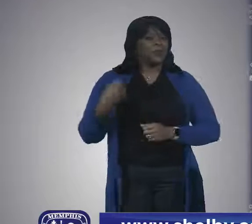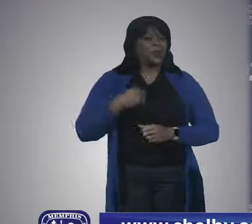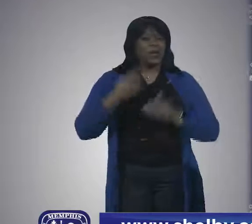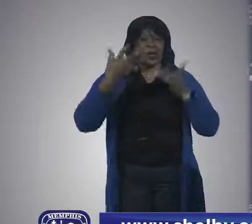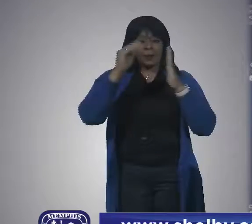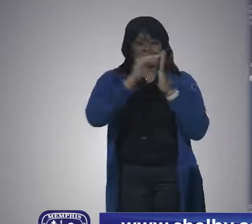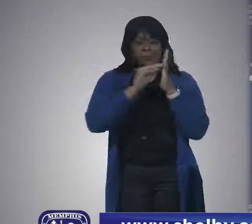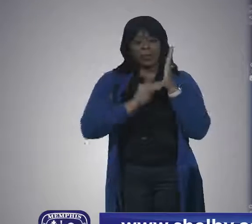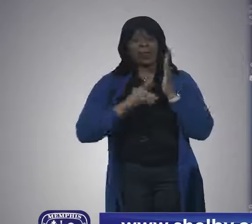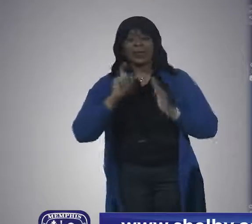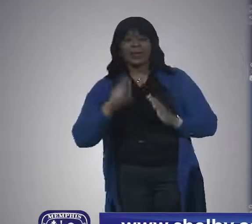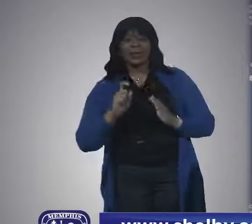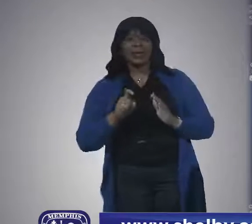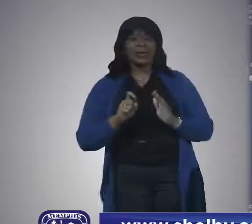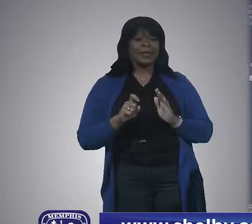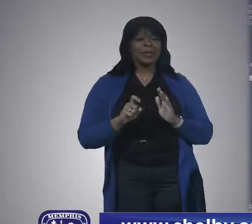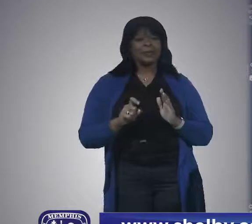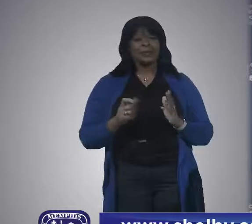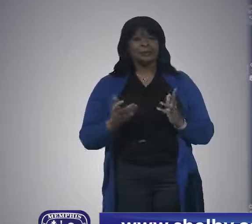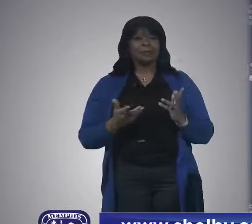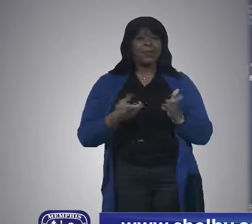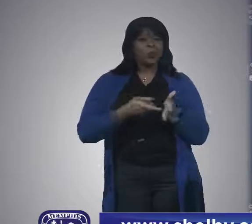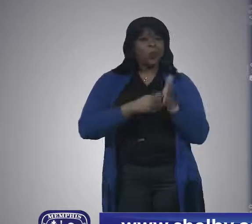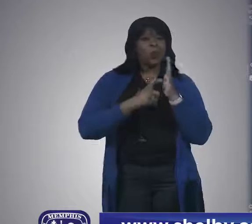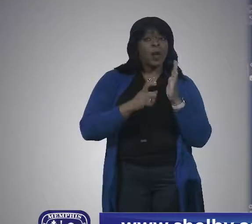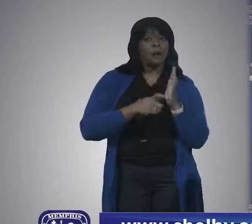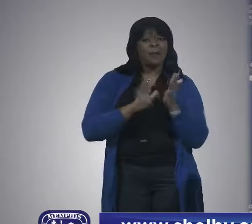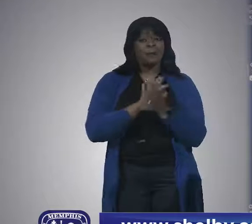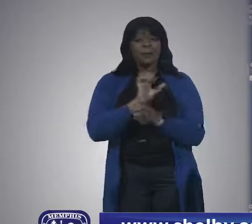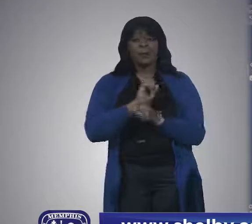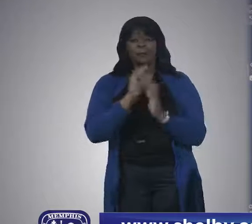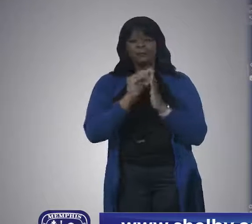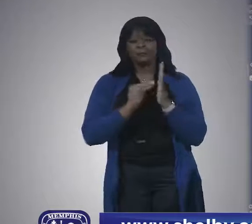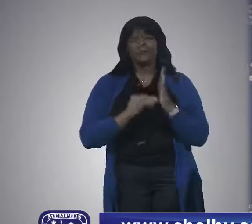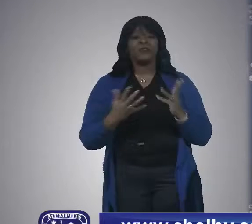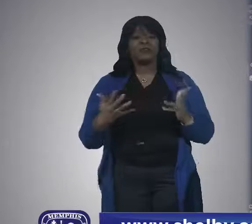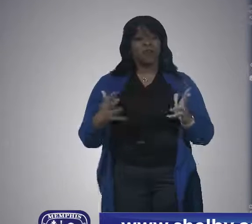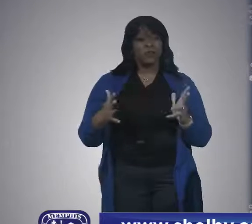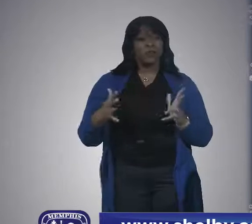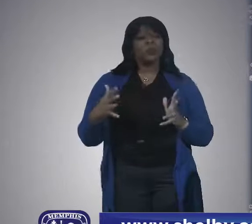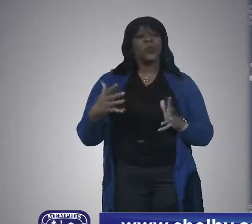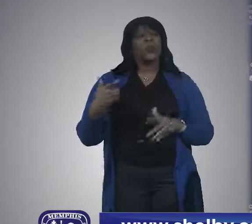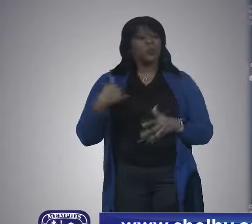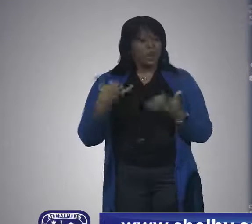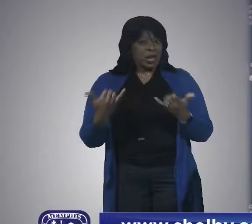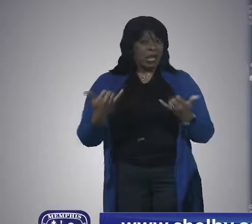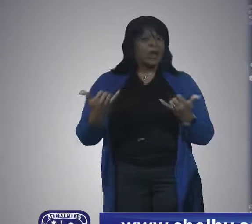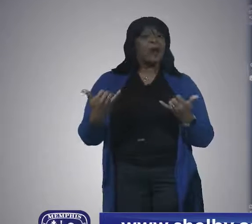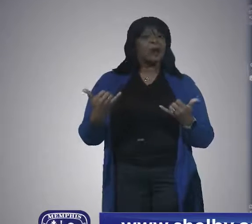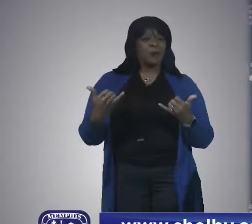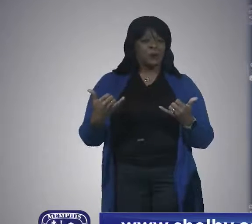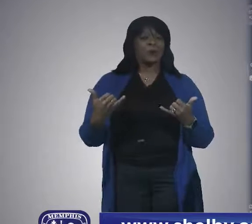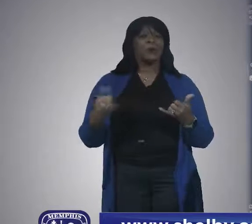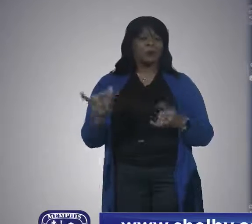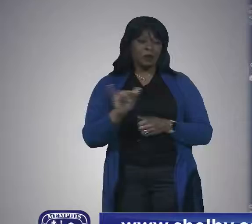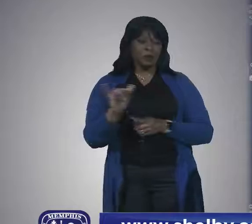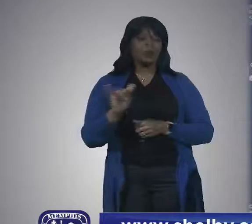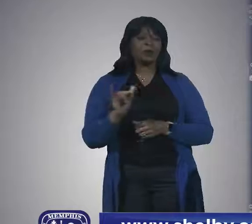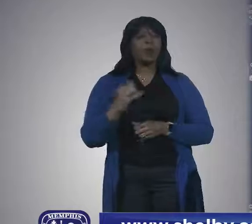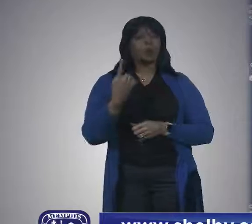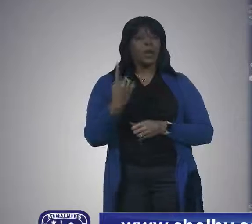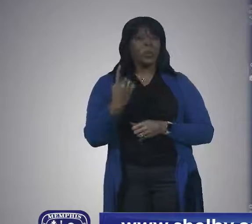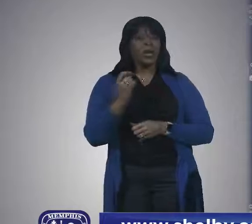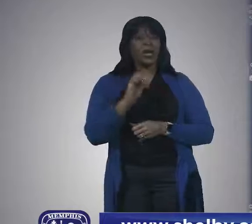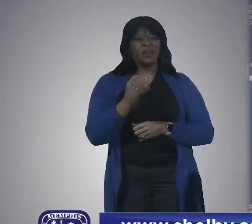completed all the necessary requirements, and we are now also one